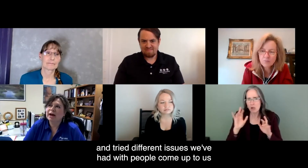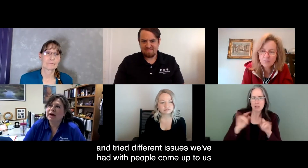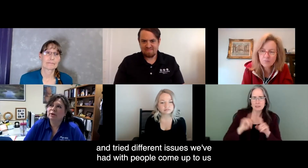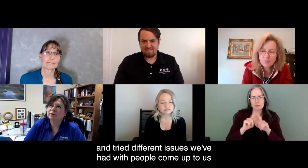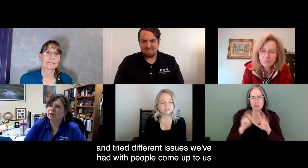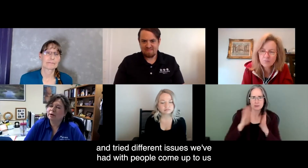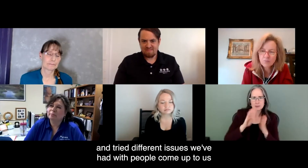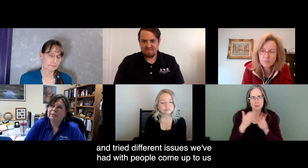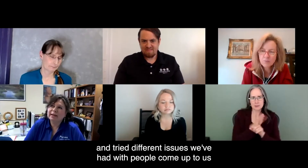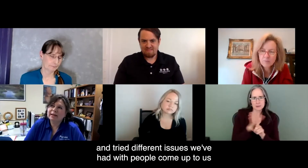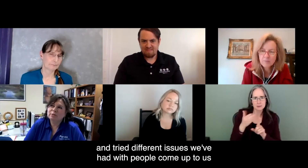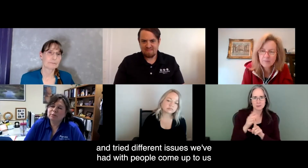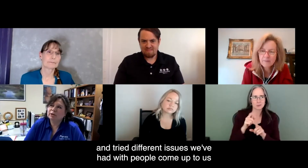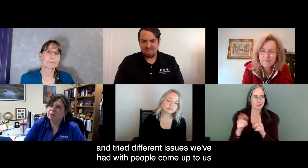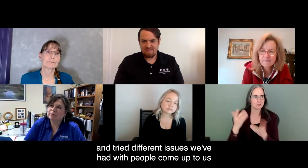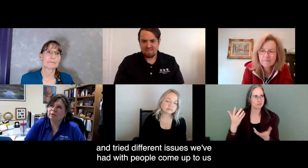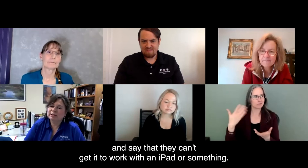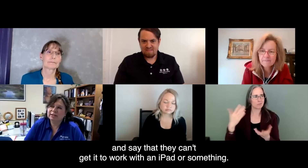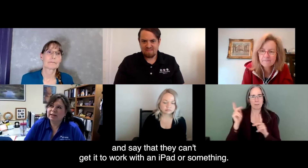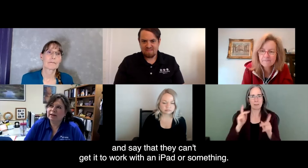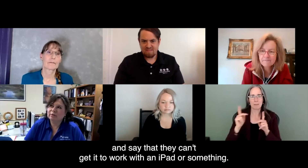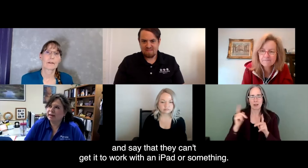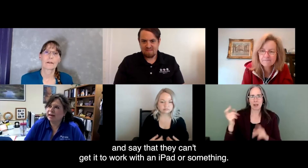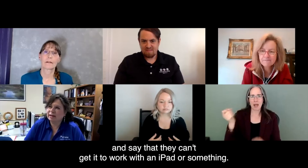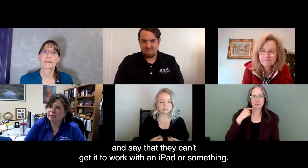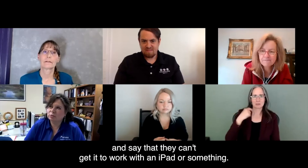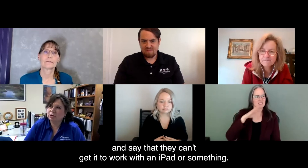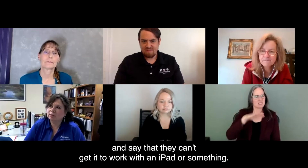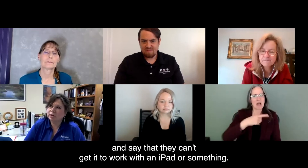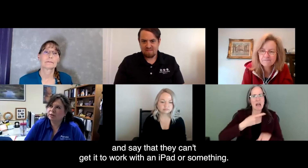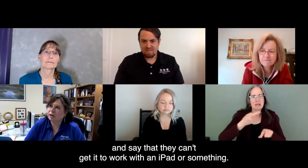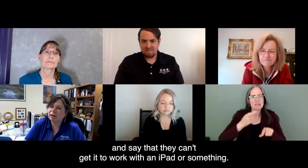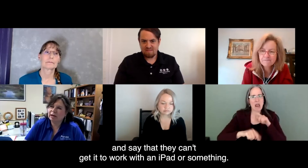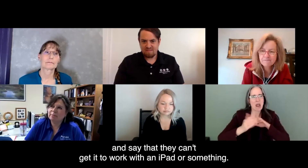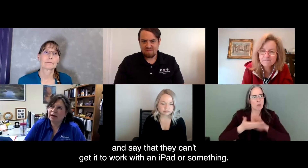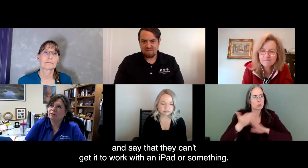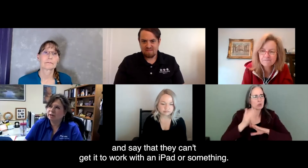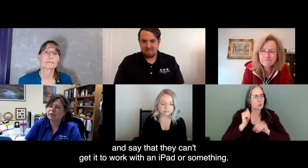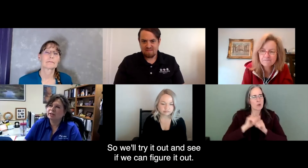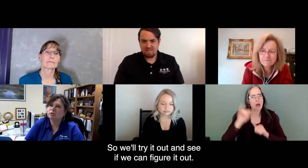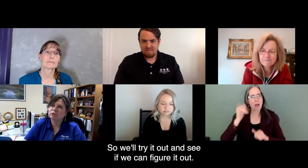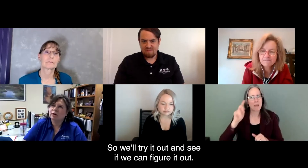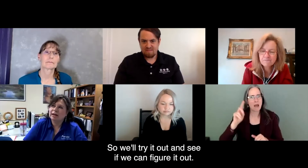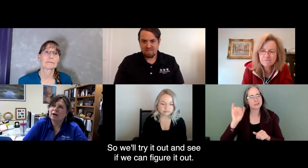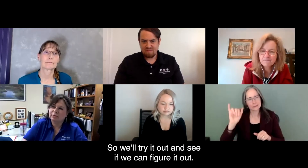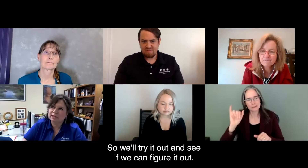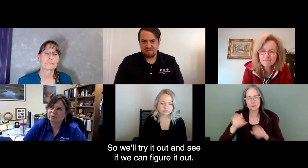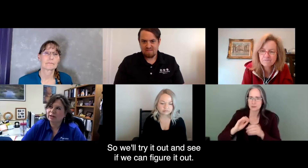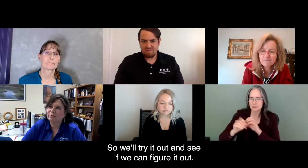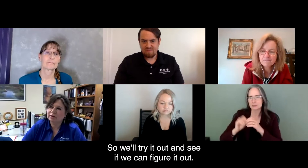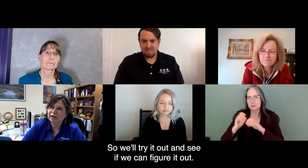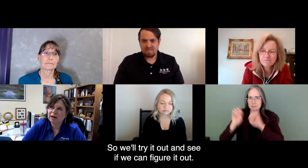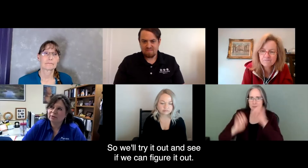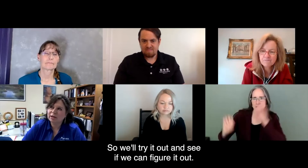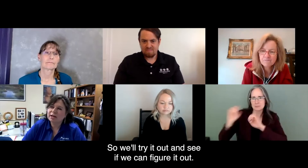we've had with people come up to us and say they can't get it to work with an iPad or something. So we'll try it out and see if we